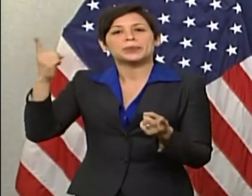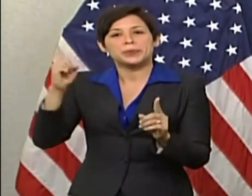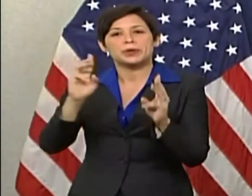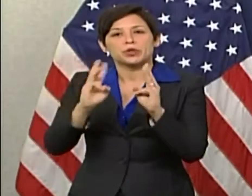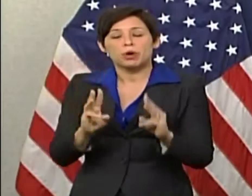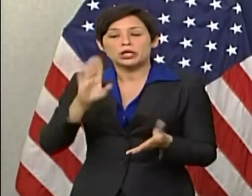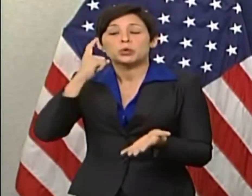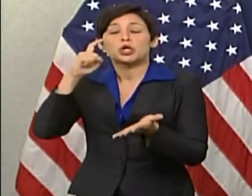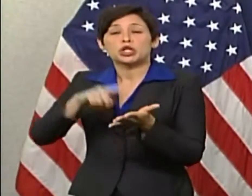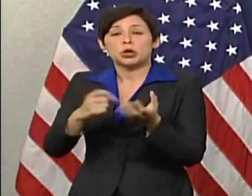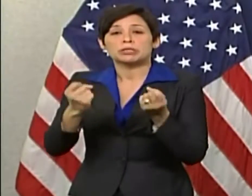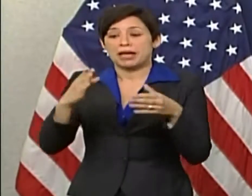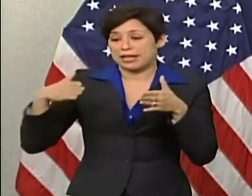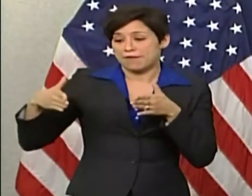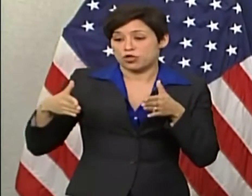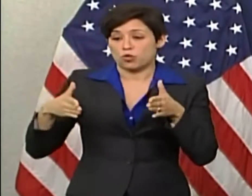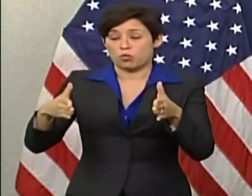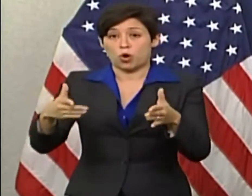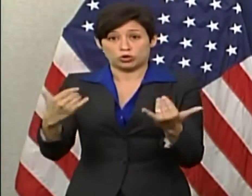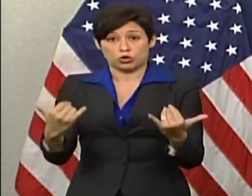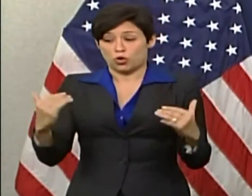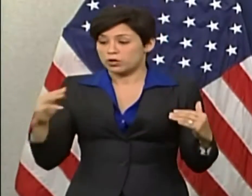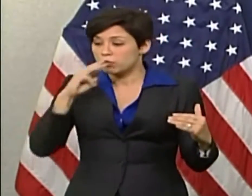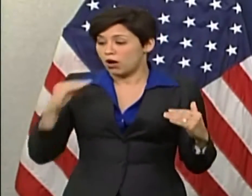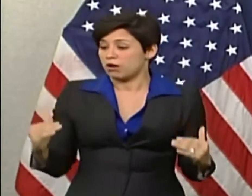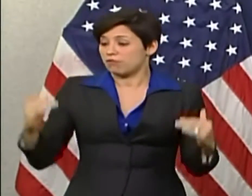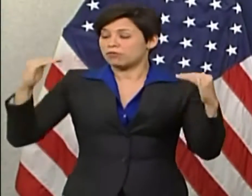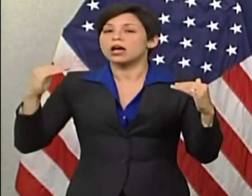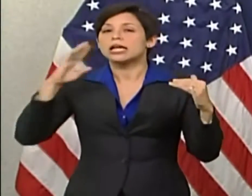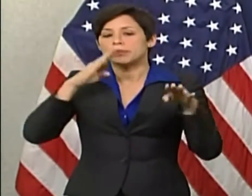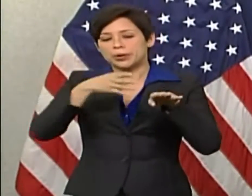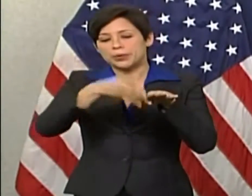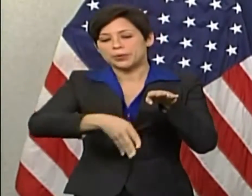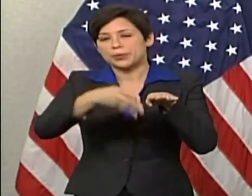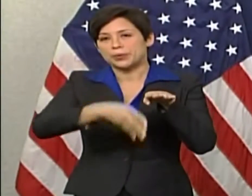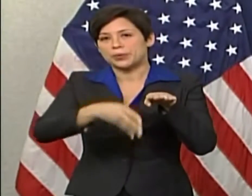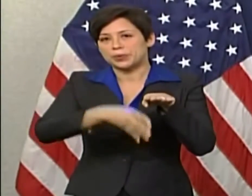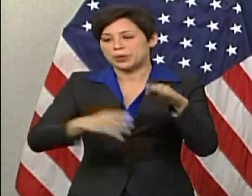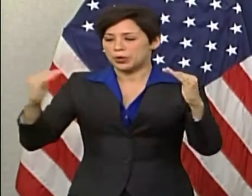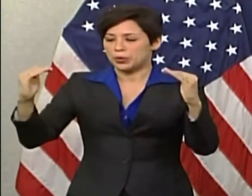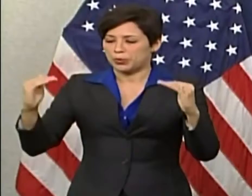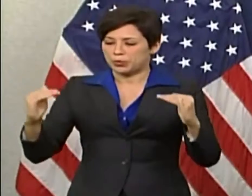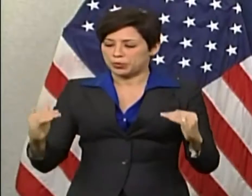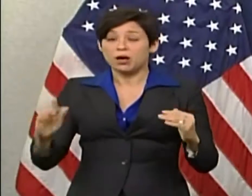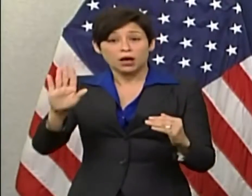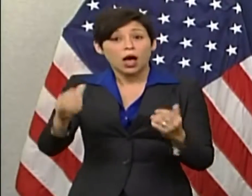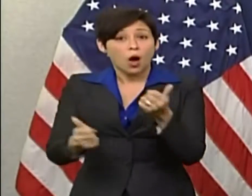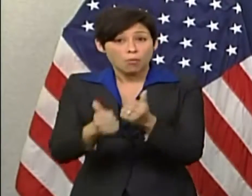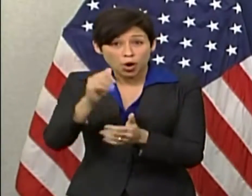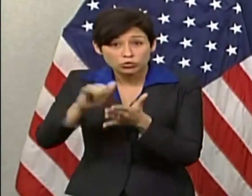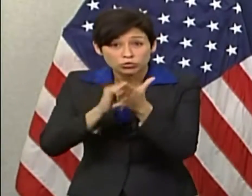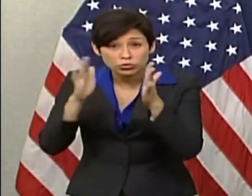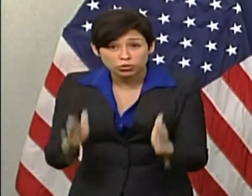that have currently flooded. The water will drain off. Most New Yorkers have followed our advice. The